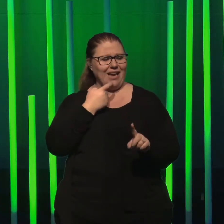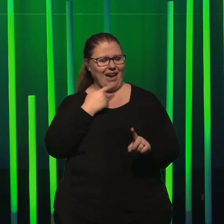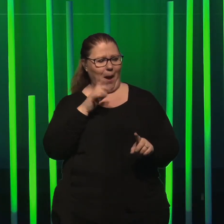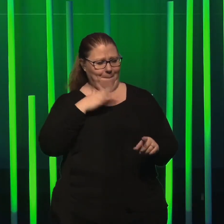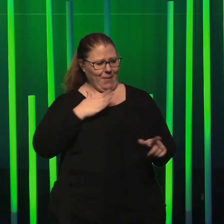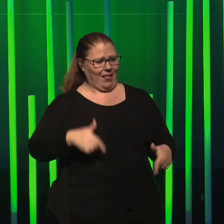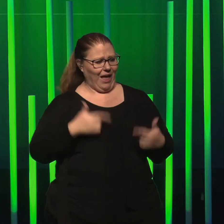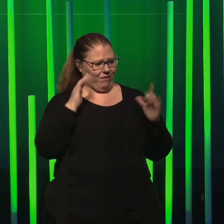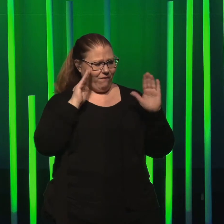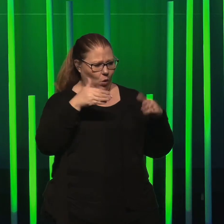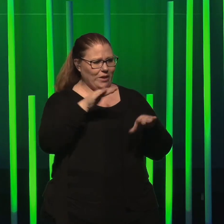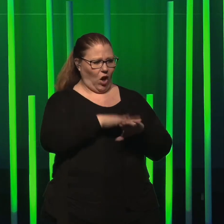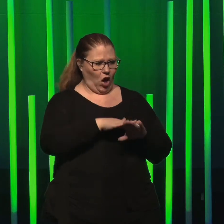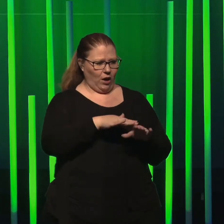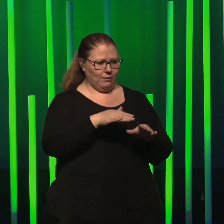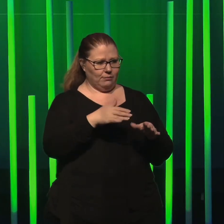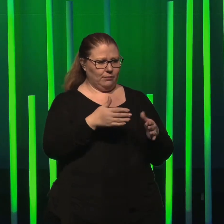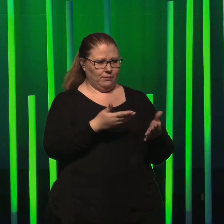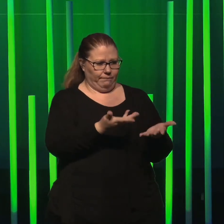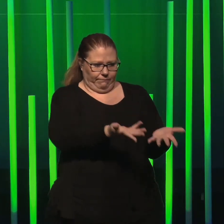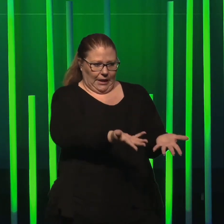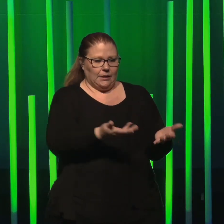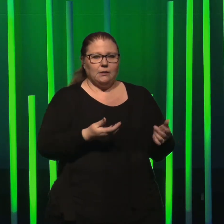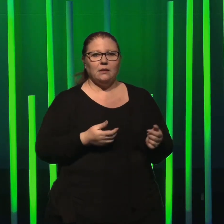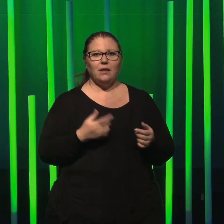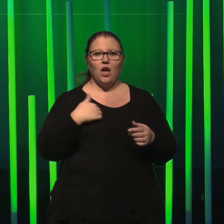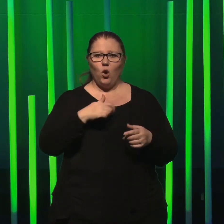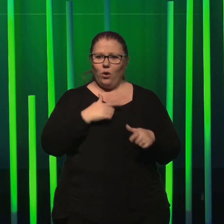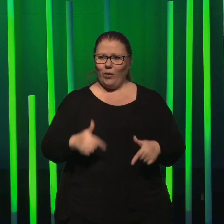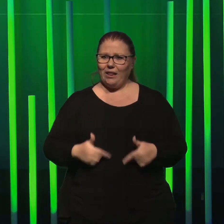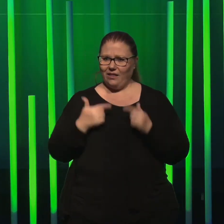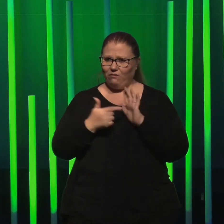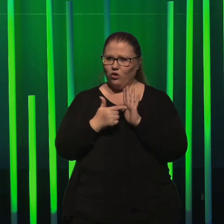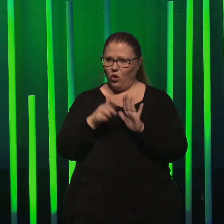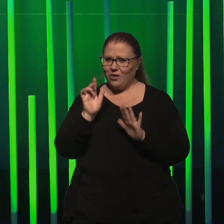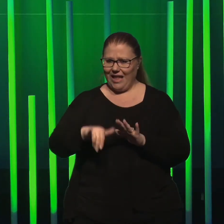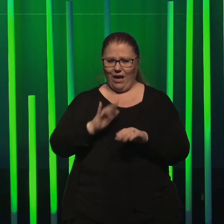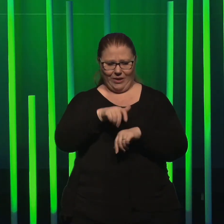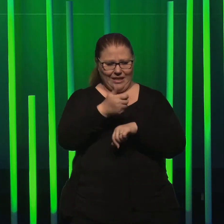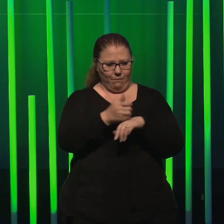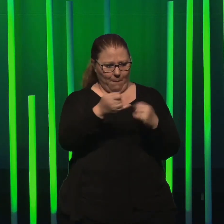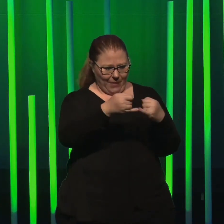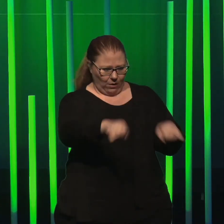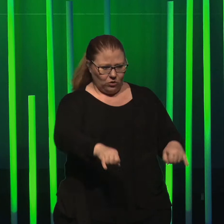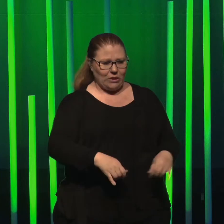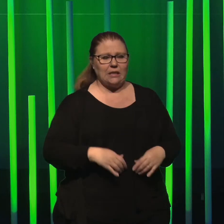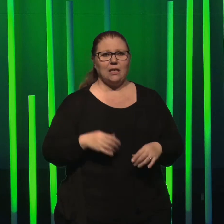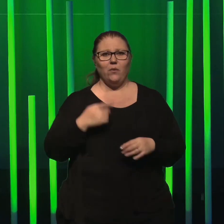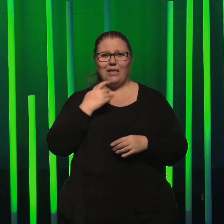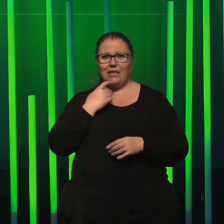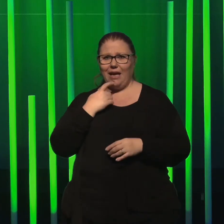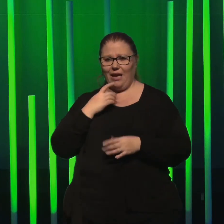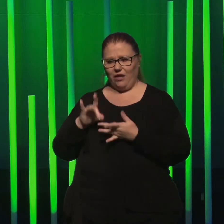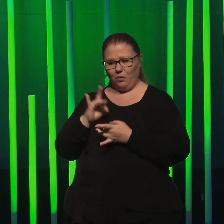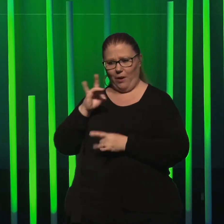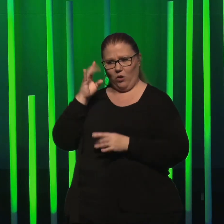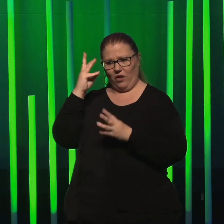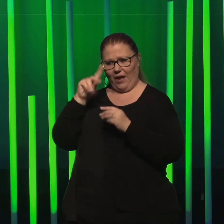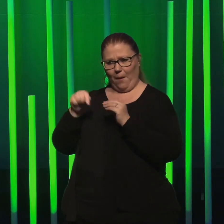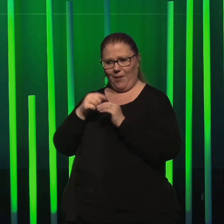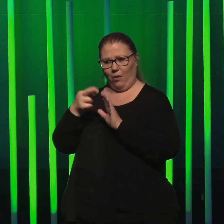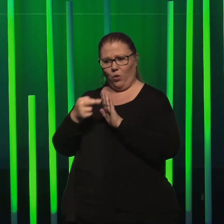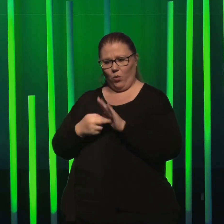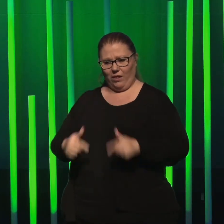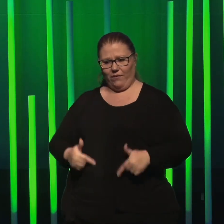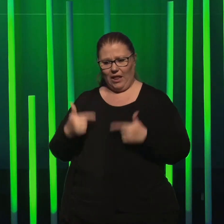be about. And here's what's so beautiful. When we live into this, when we actually kind of set our boundaries and our kind of, here's how we spiritually think about a rule of